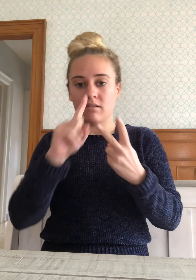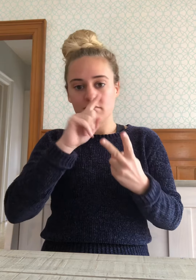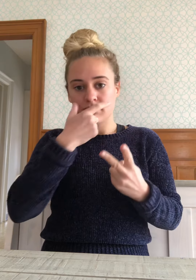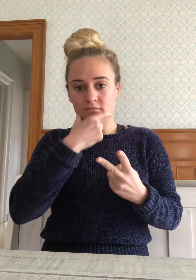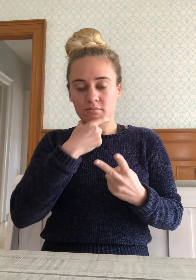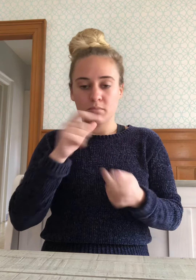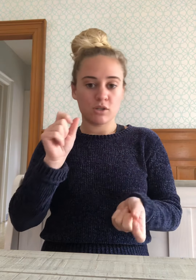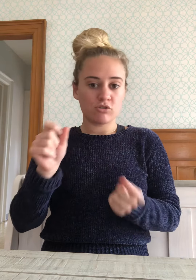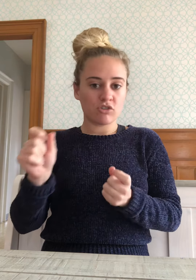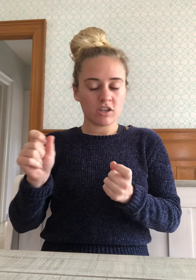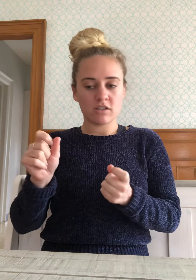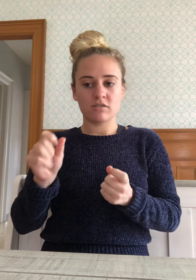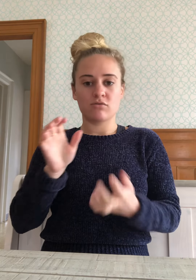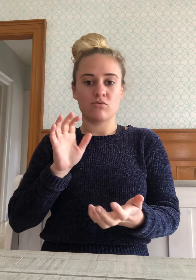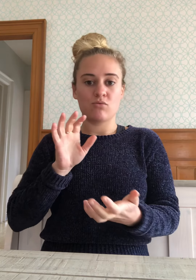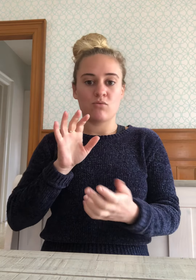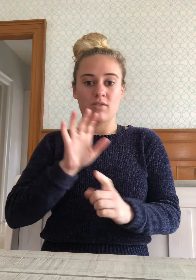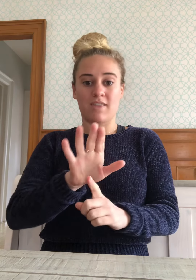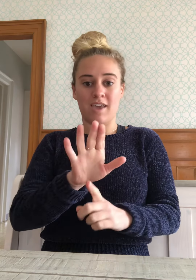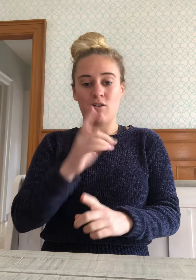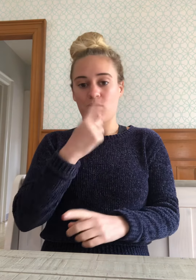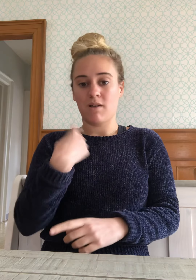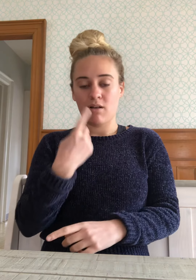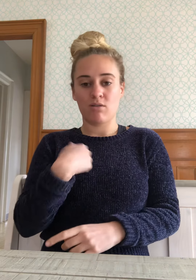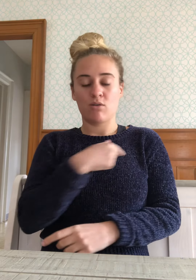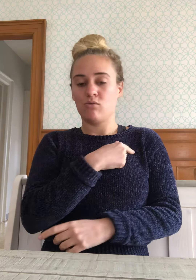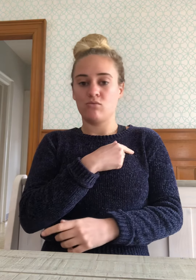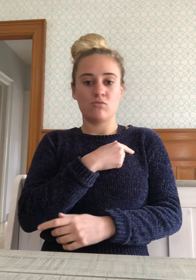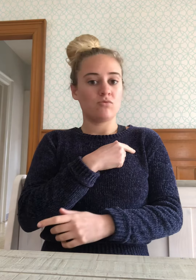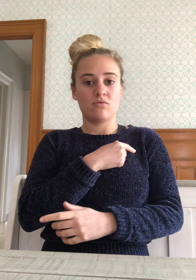to their mouth, we meet in the middle and they have comfort.